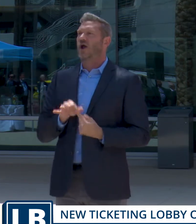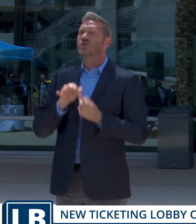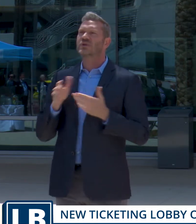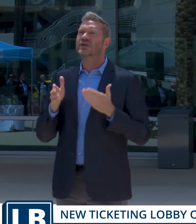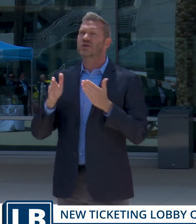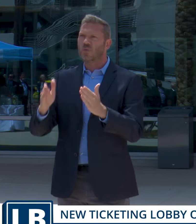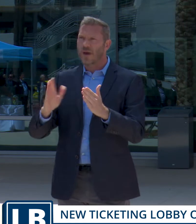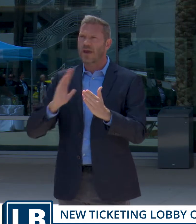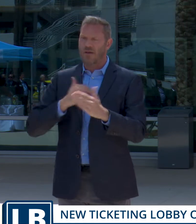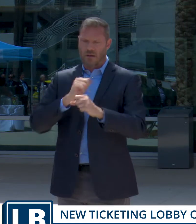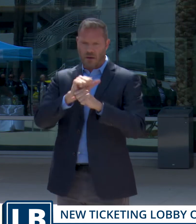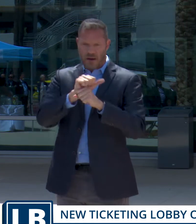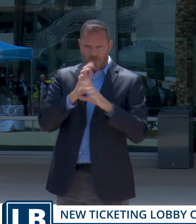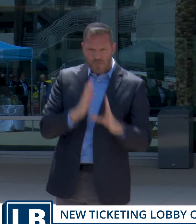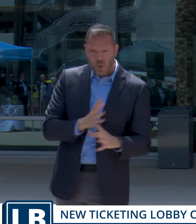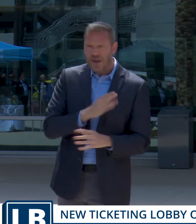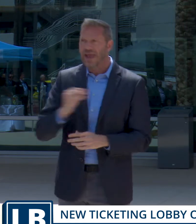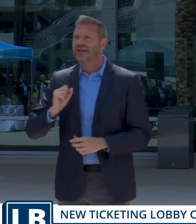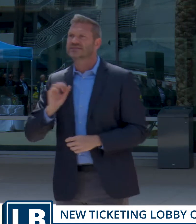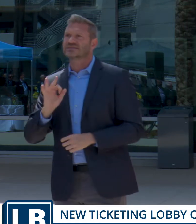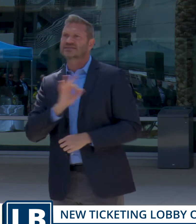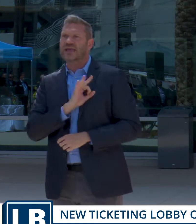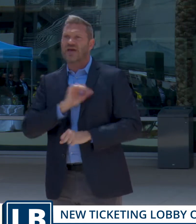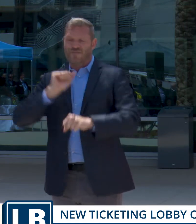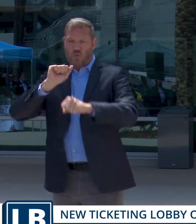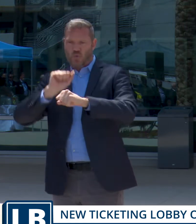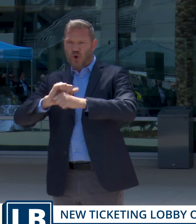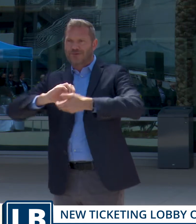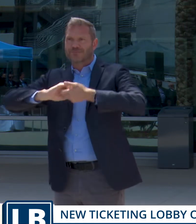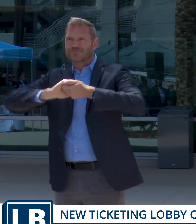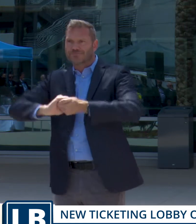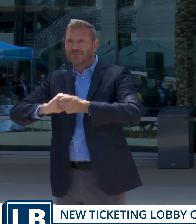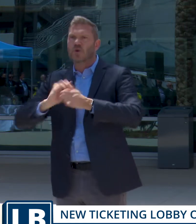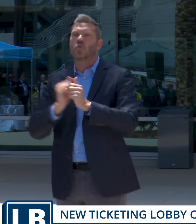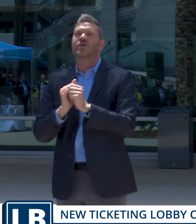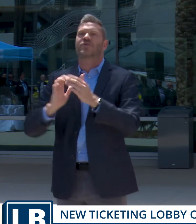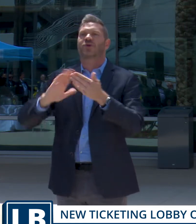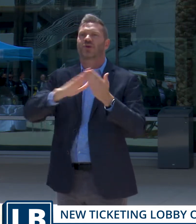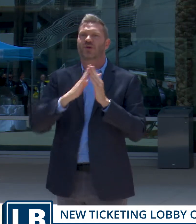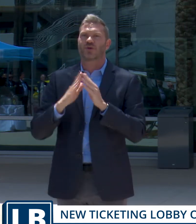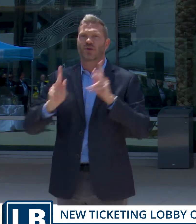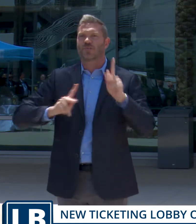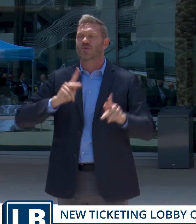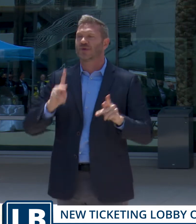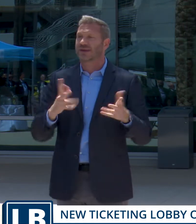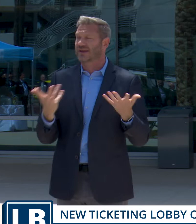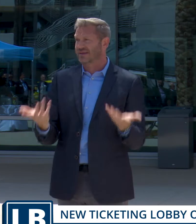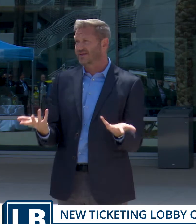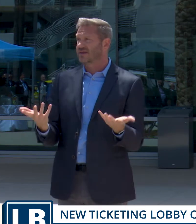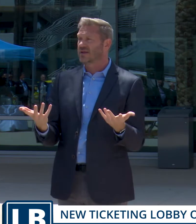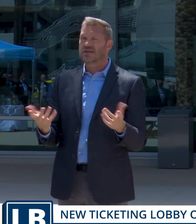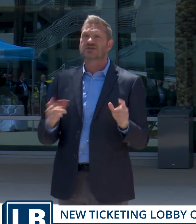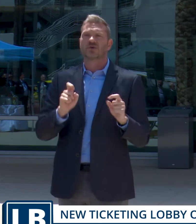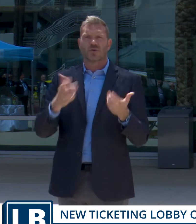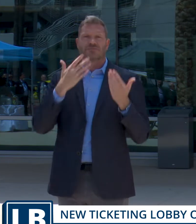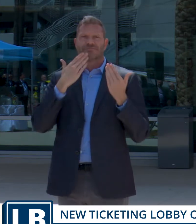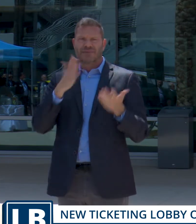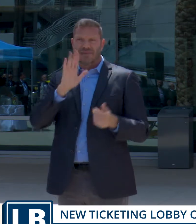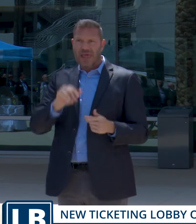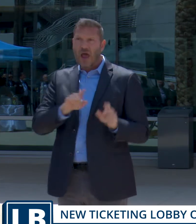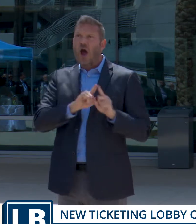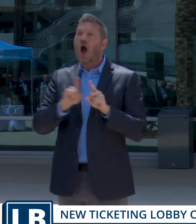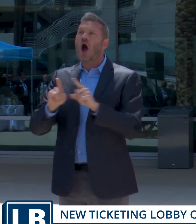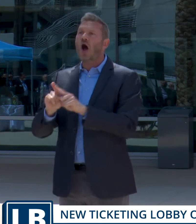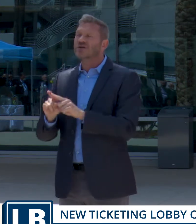our staff work hand in hand with the community. So I want to thank the airport staff, but I also want to extend that to the air carriers. Each